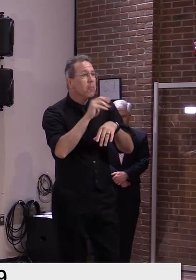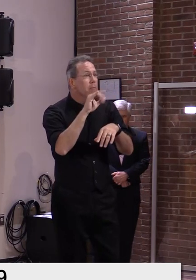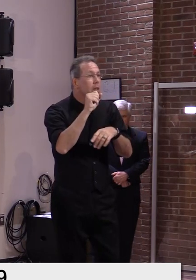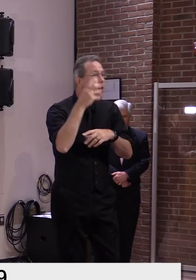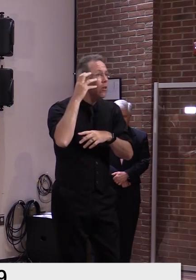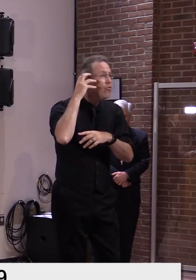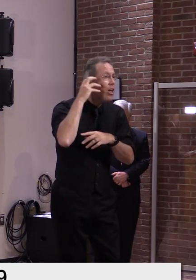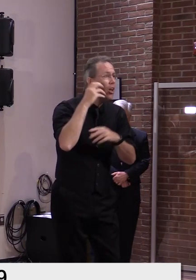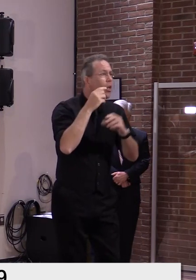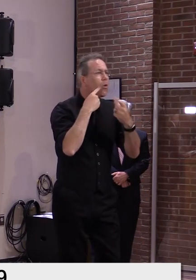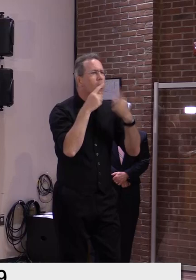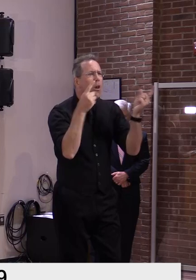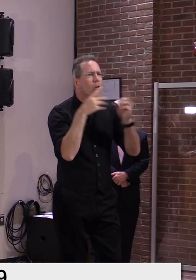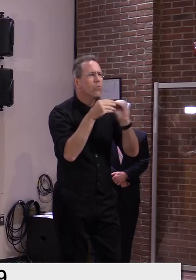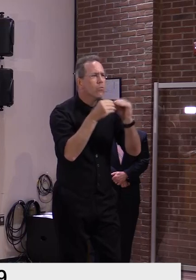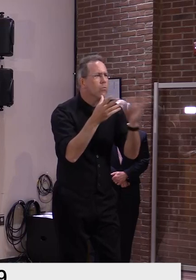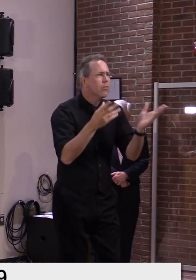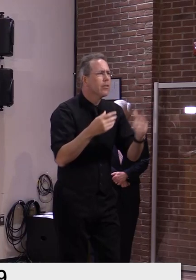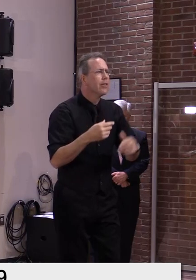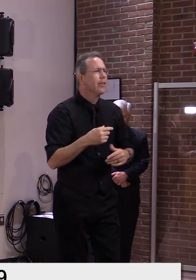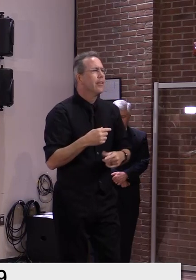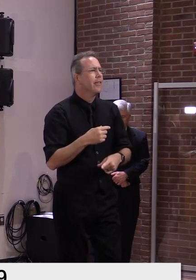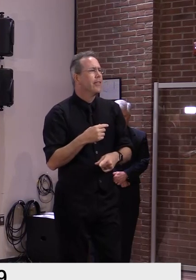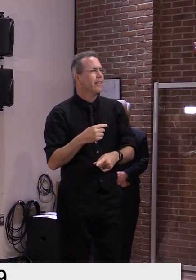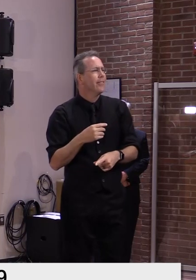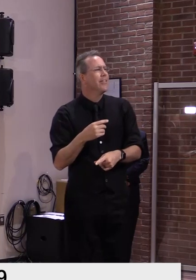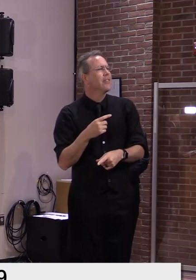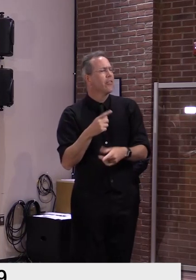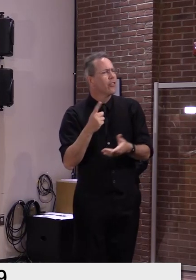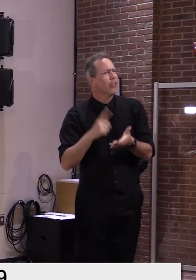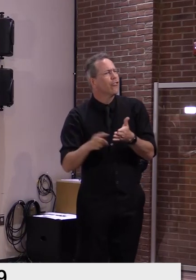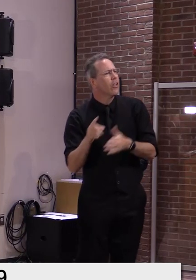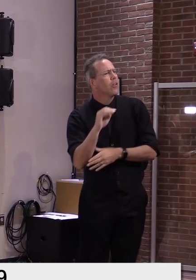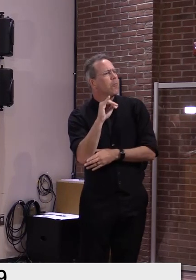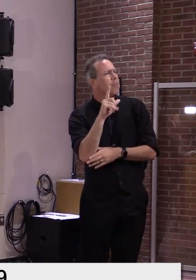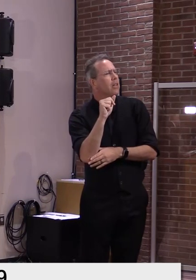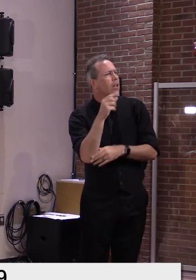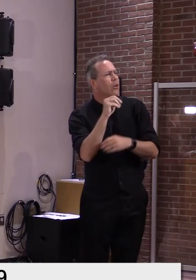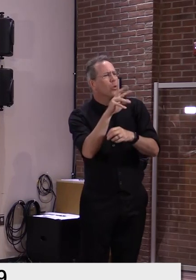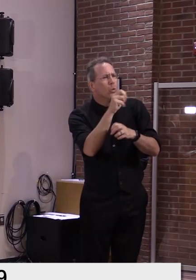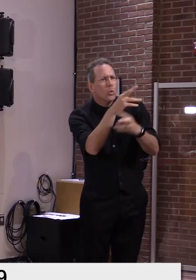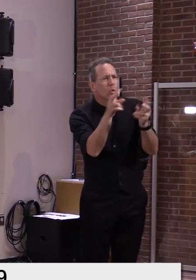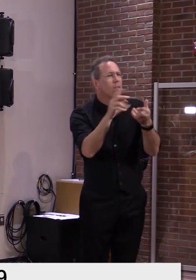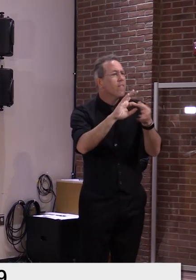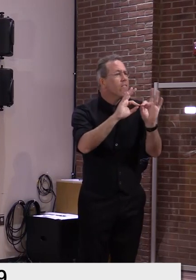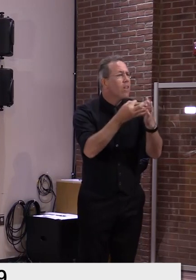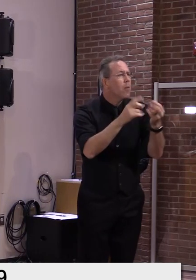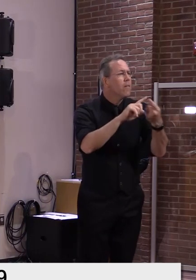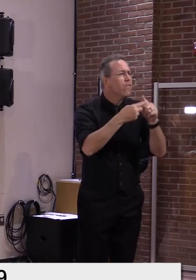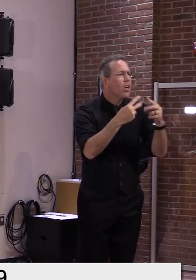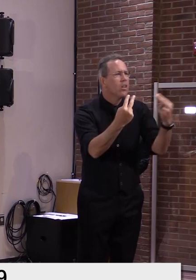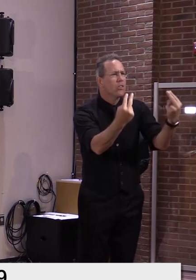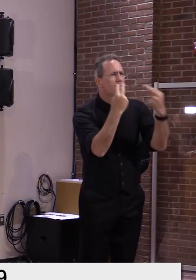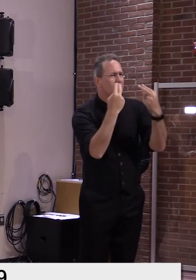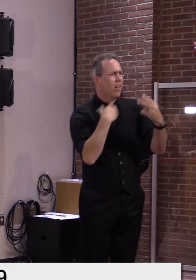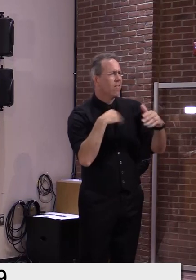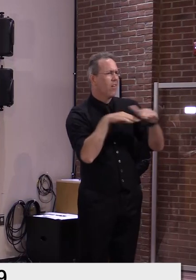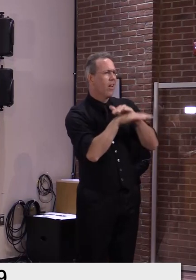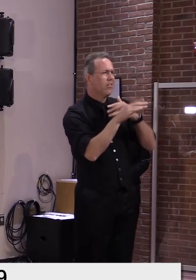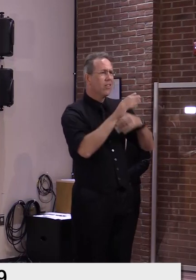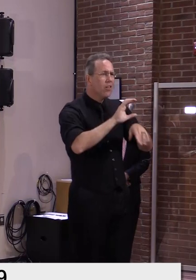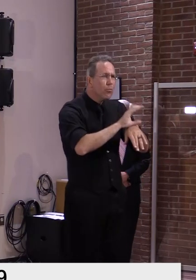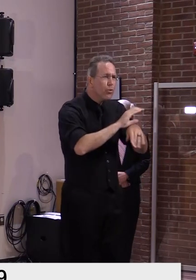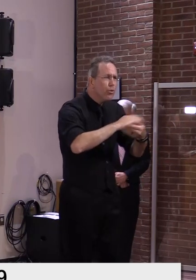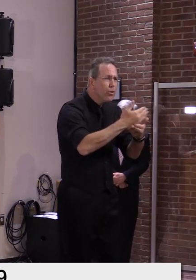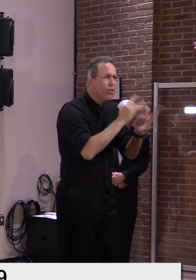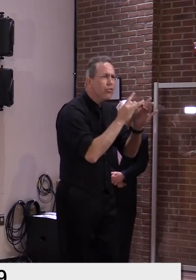I'd have to check about the media access, but certainly family and so forth access is delineated in the guide. Okay, thank